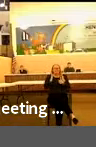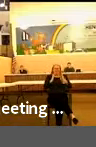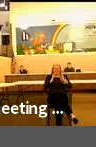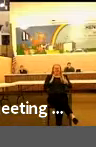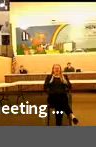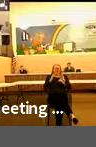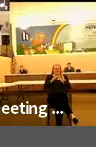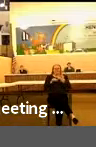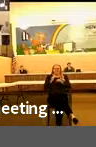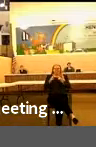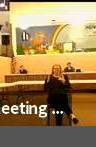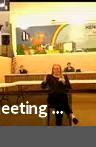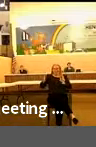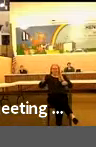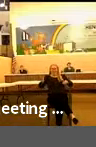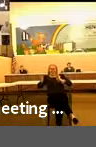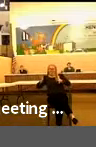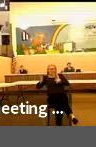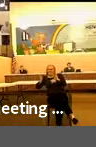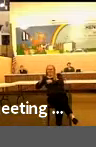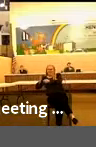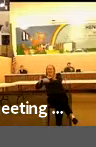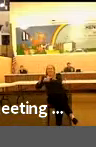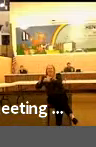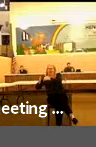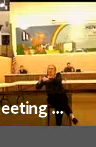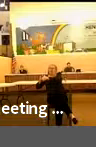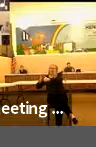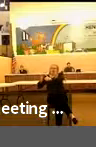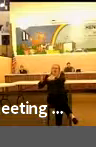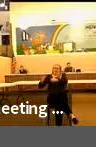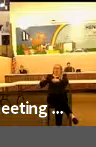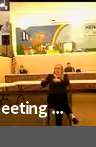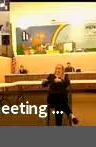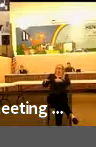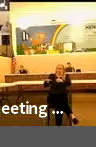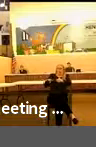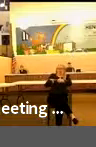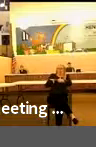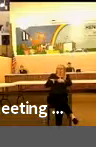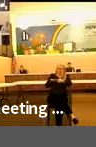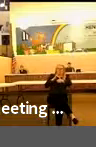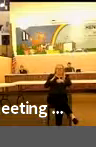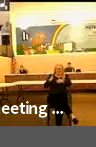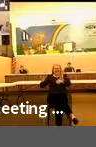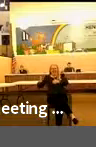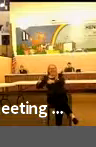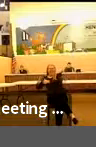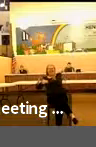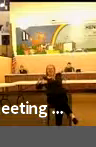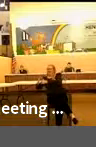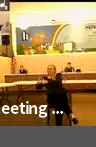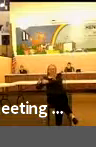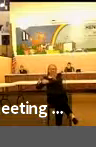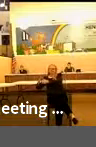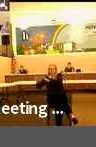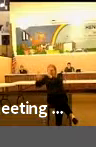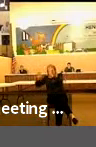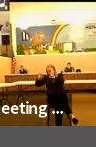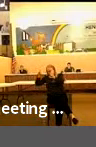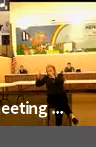they have been moved further to the west and into the property. So again, we've tried